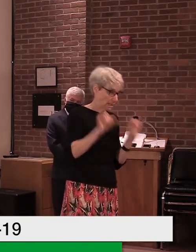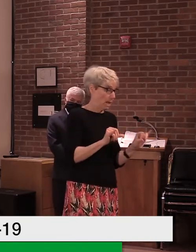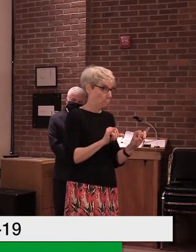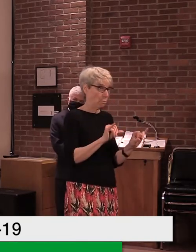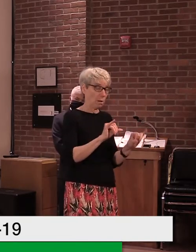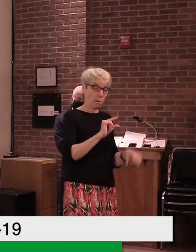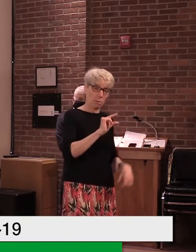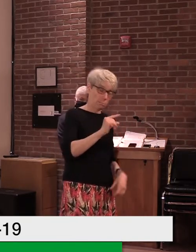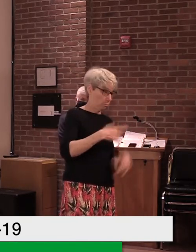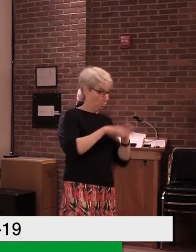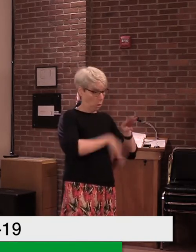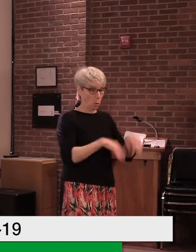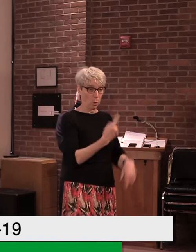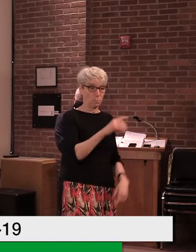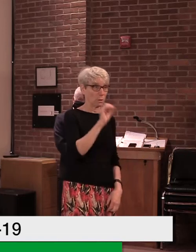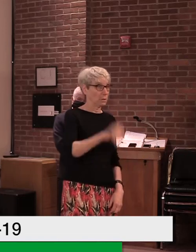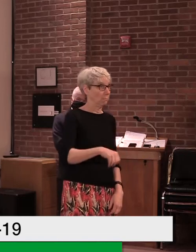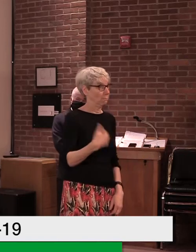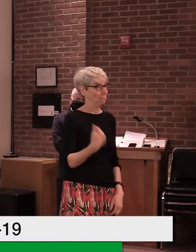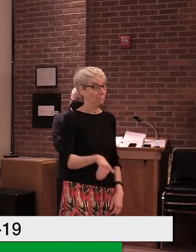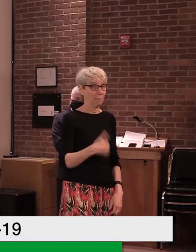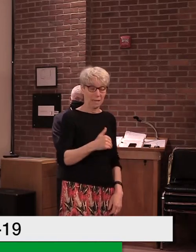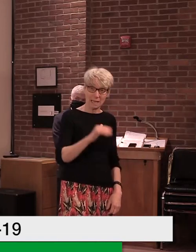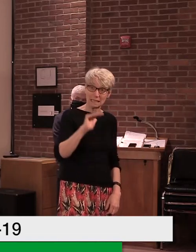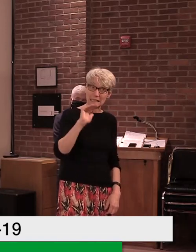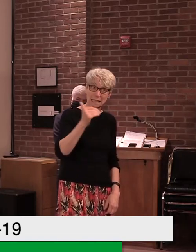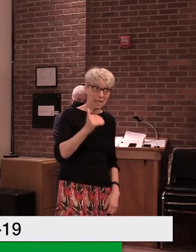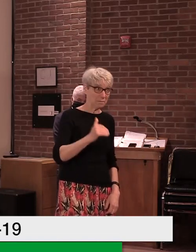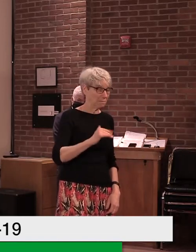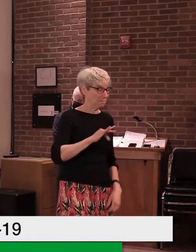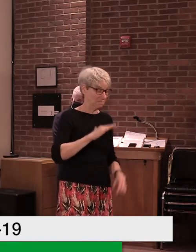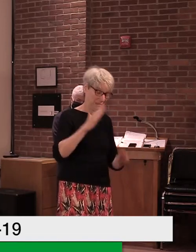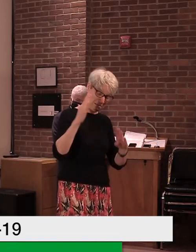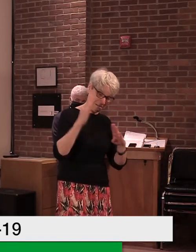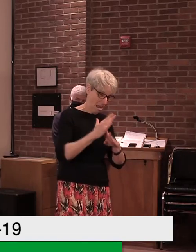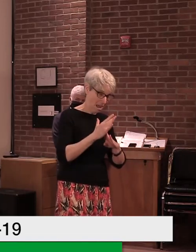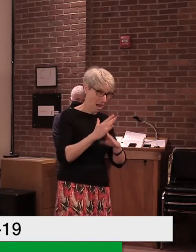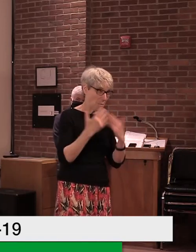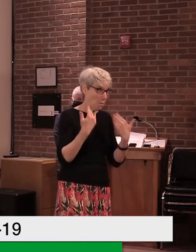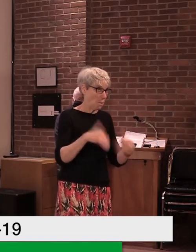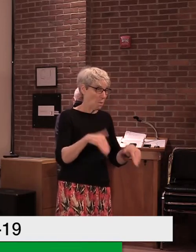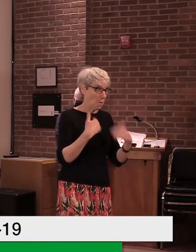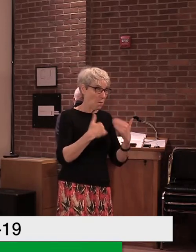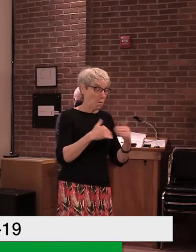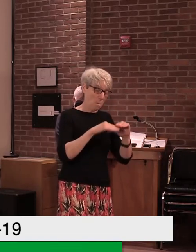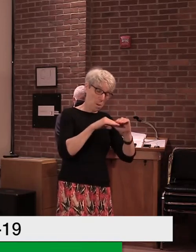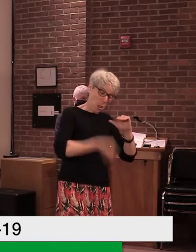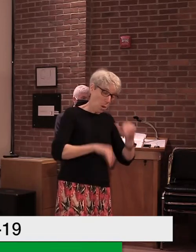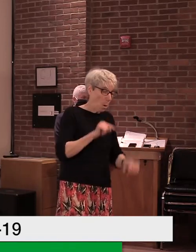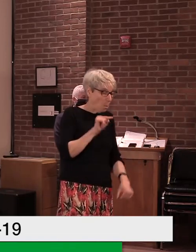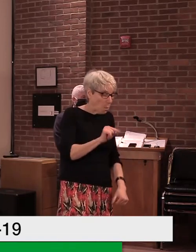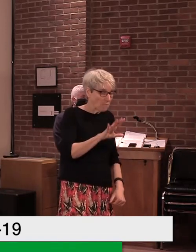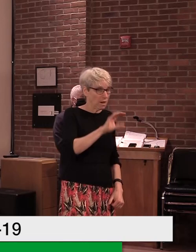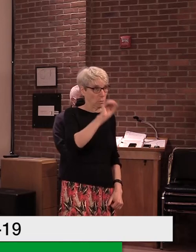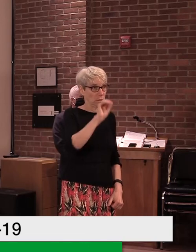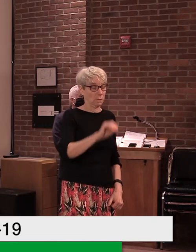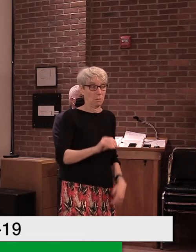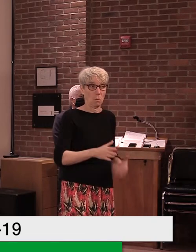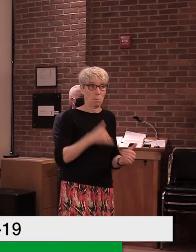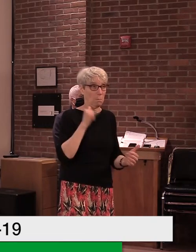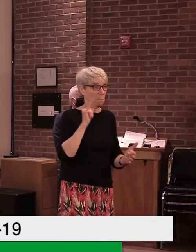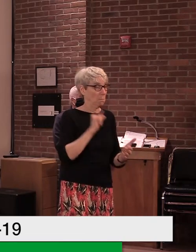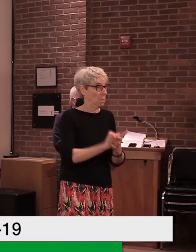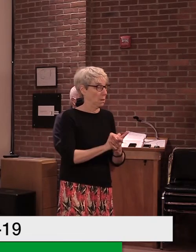about as low as we can humanly go, it seems. It's very challenging to go much lower at a time